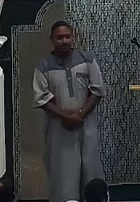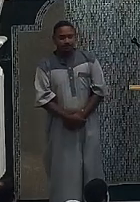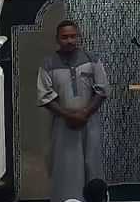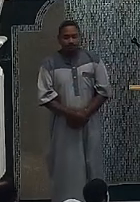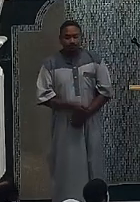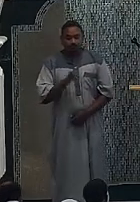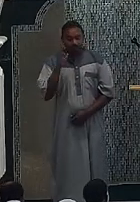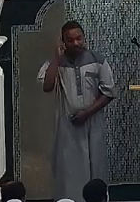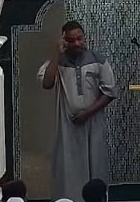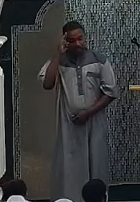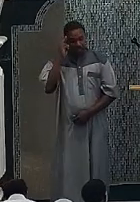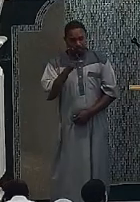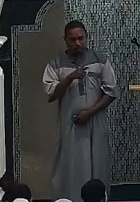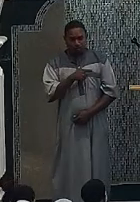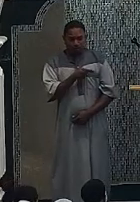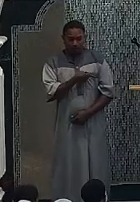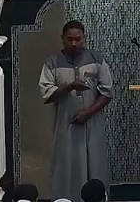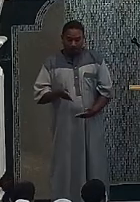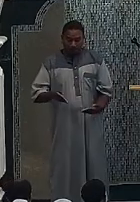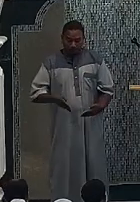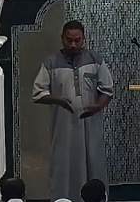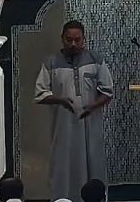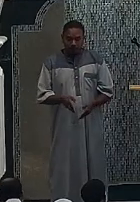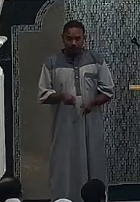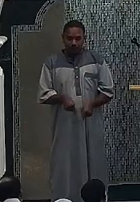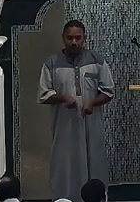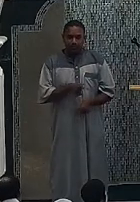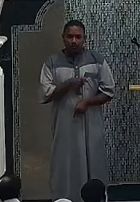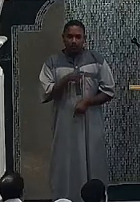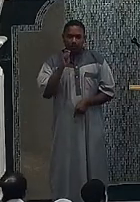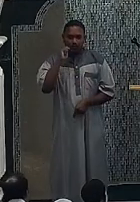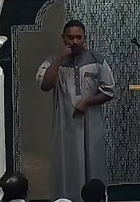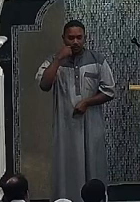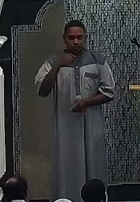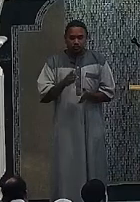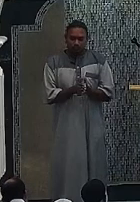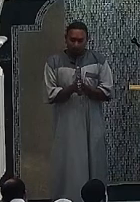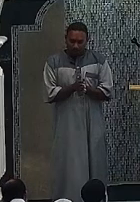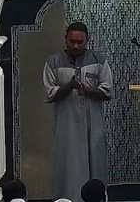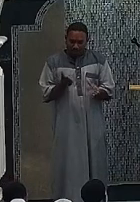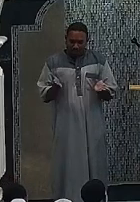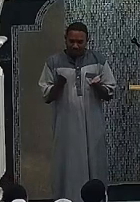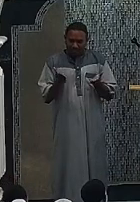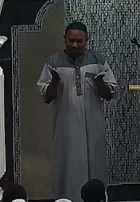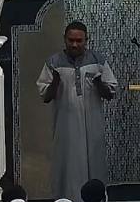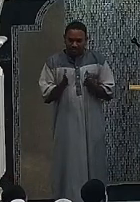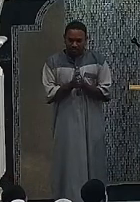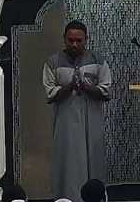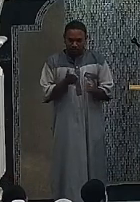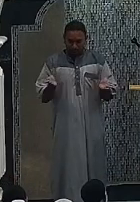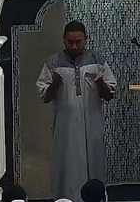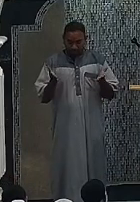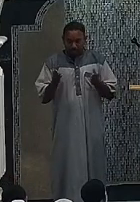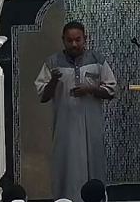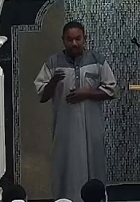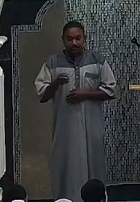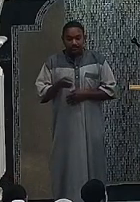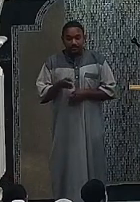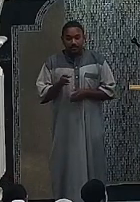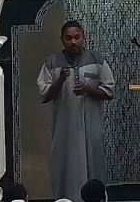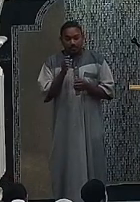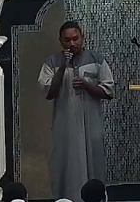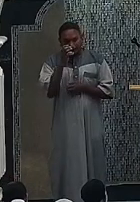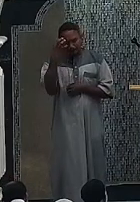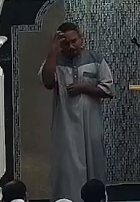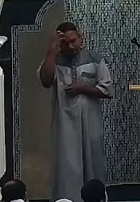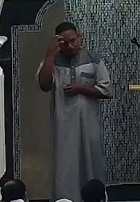find out who this deaf community, who they are, and how we can assist them. Al-Wagaah is the only madrasa in